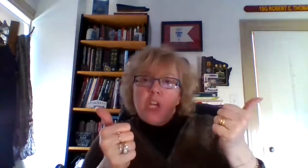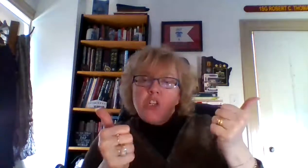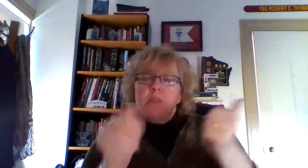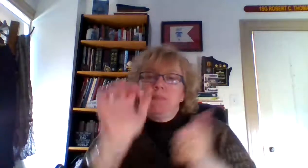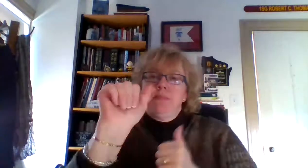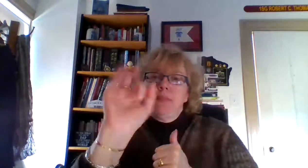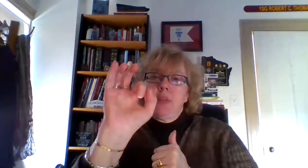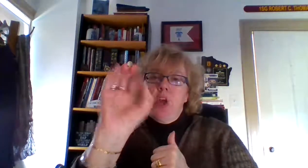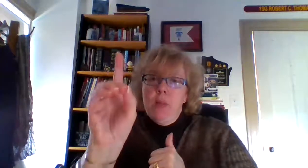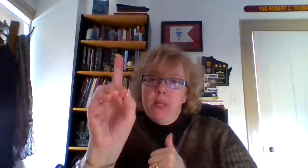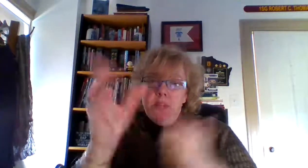which almond.